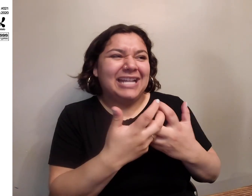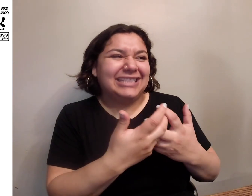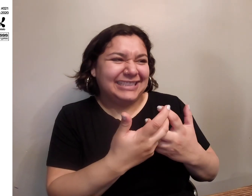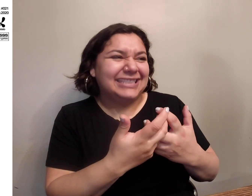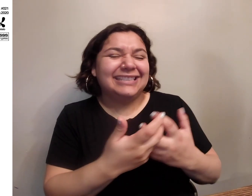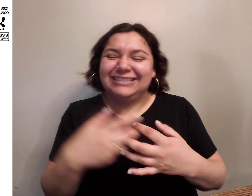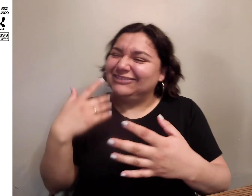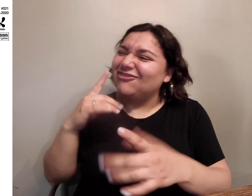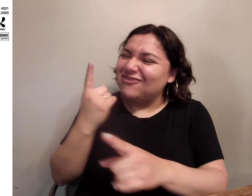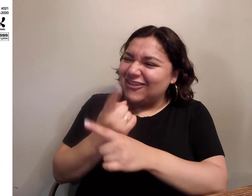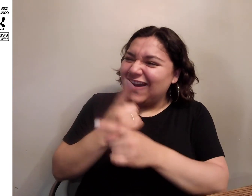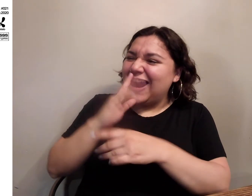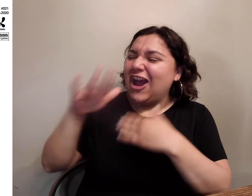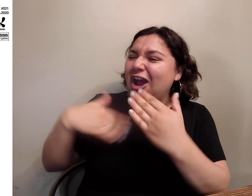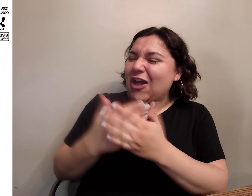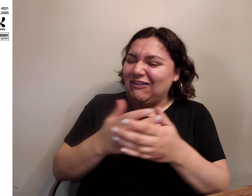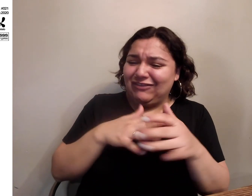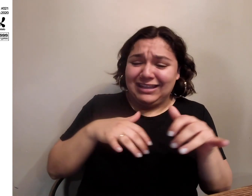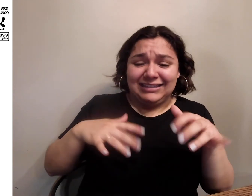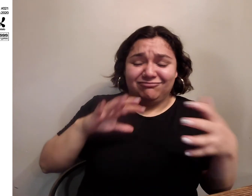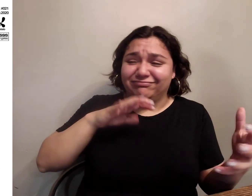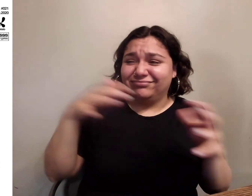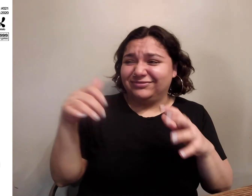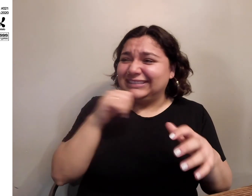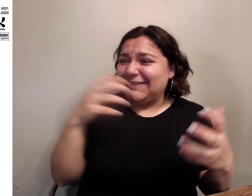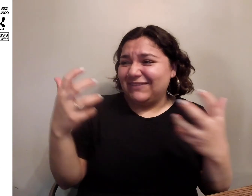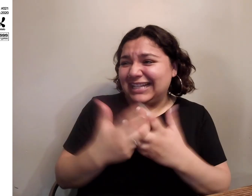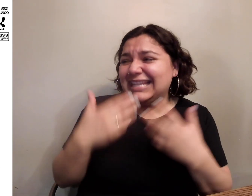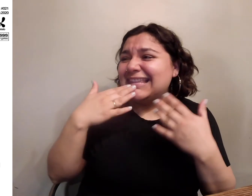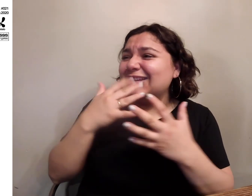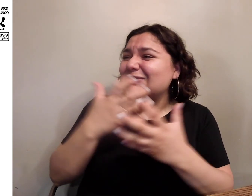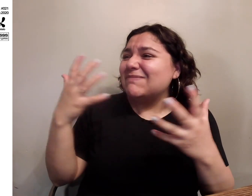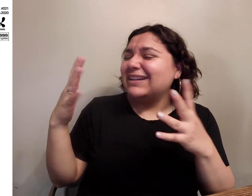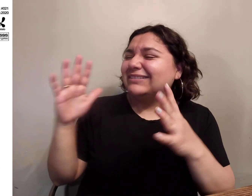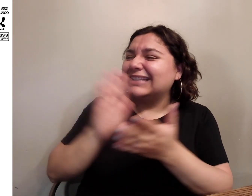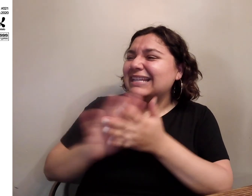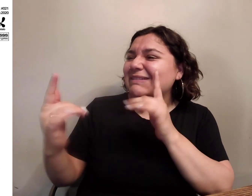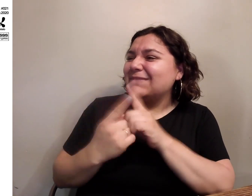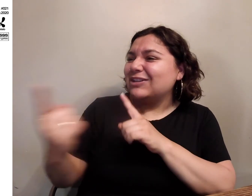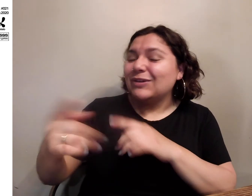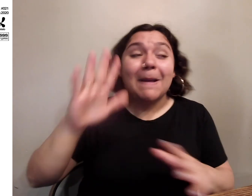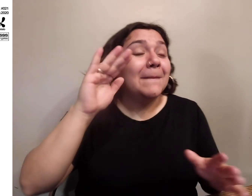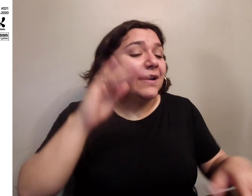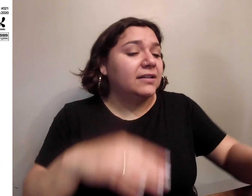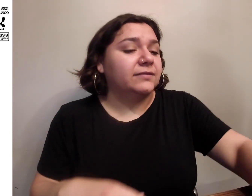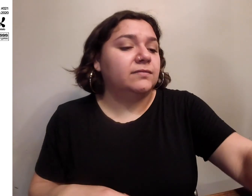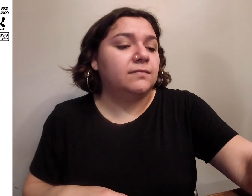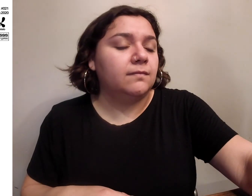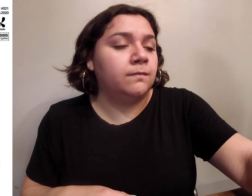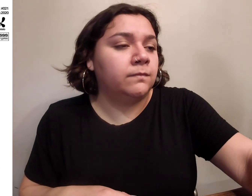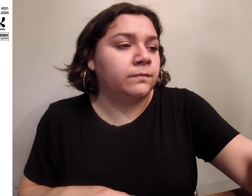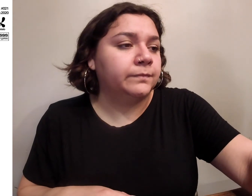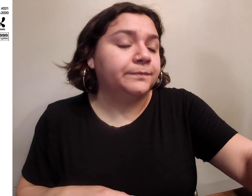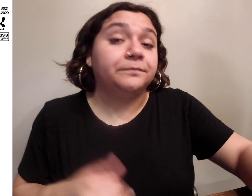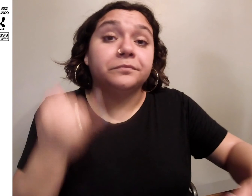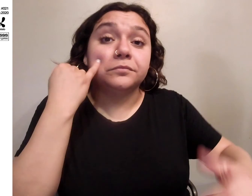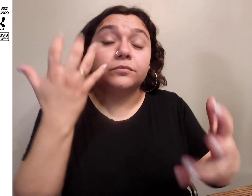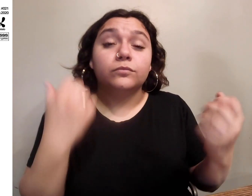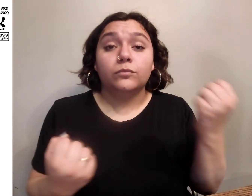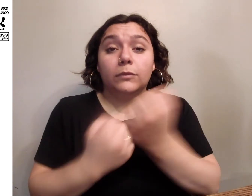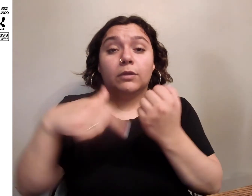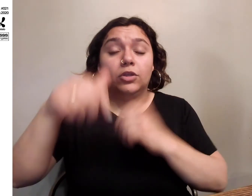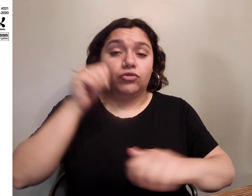In all its incongruity. Thank you so much. Appreciate you. Bye-bye. Bye-bye. To support this